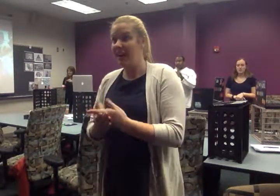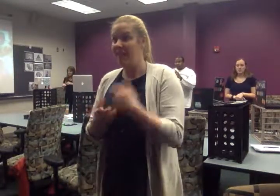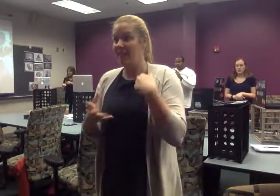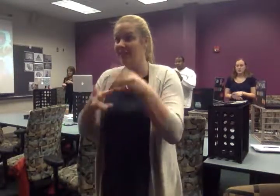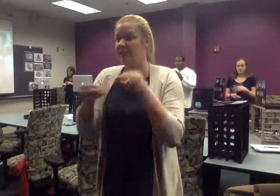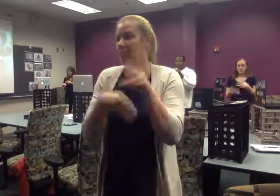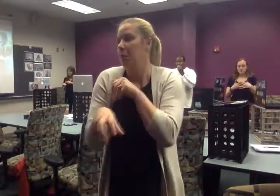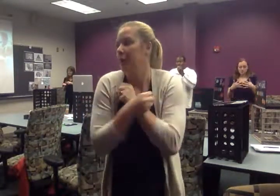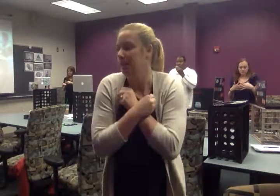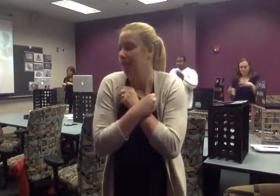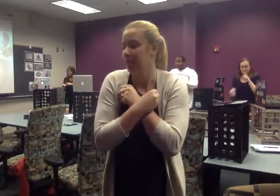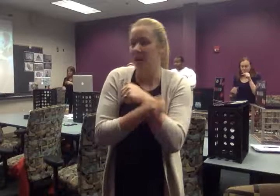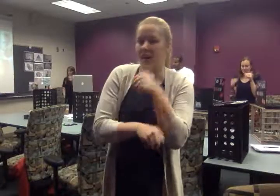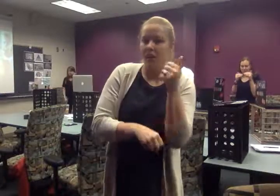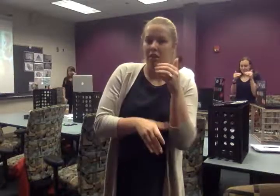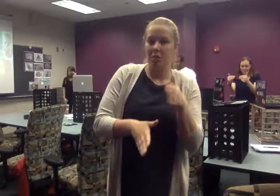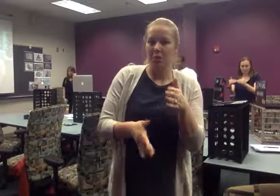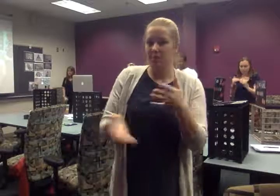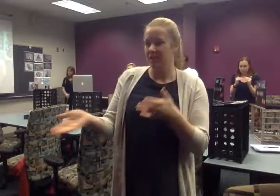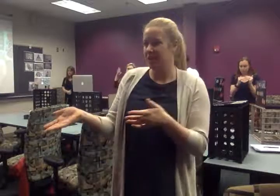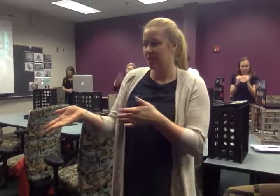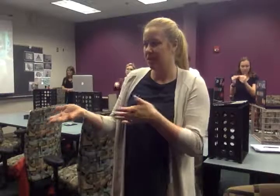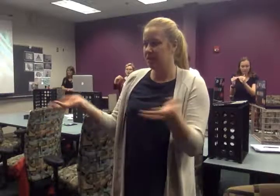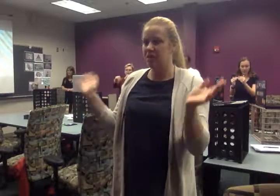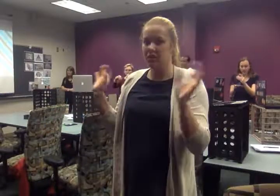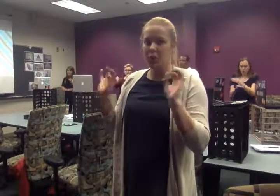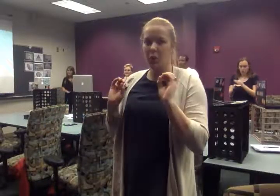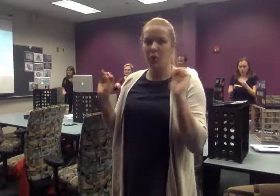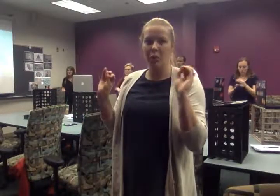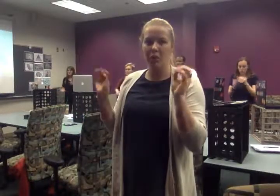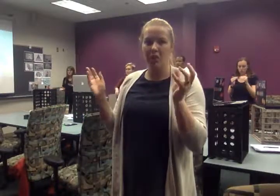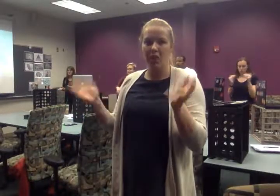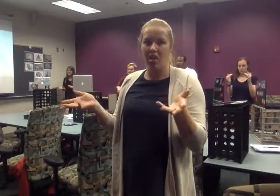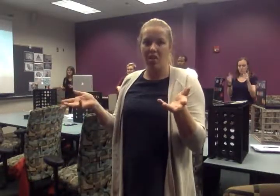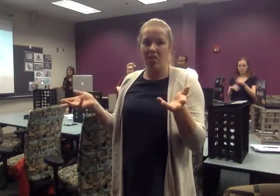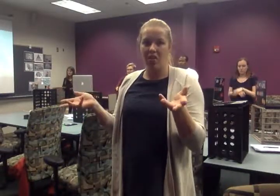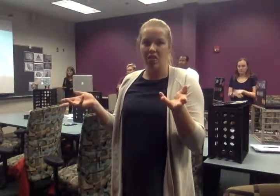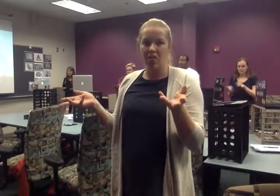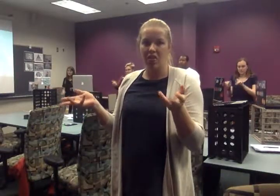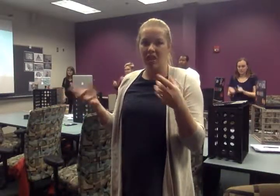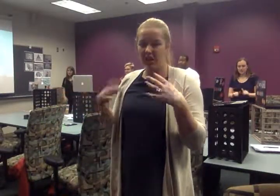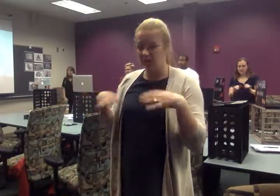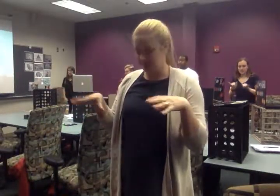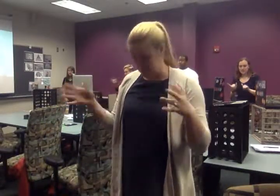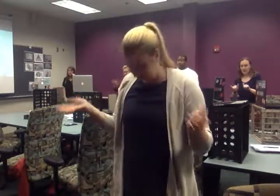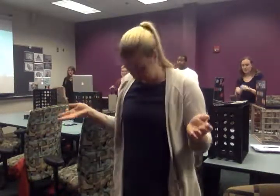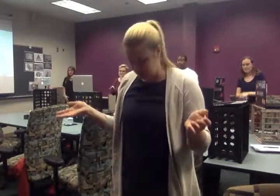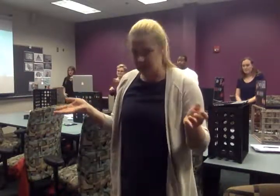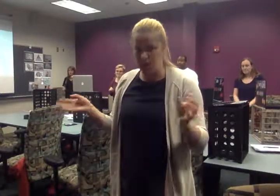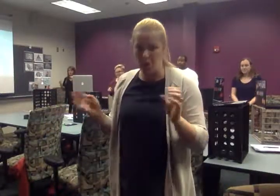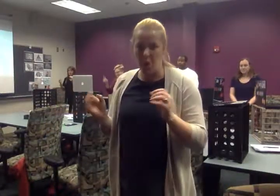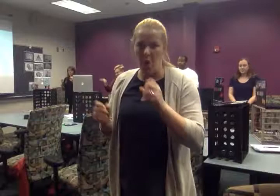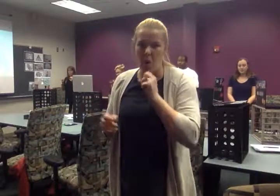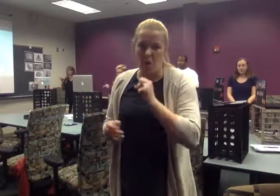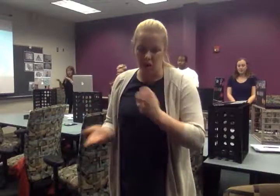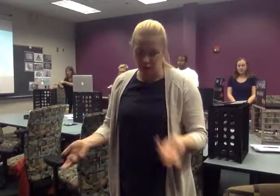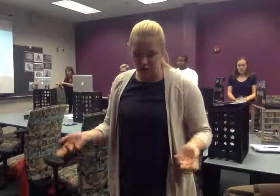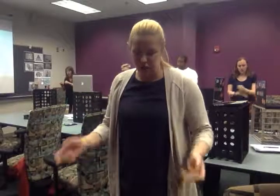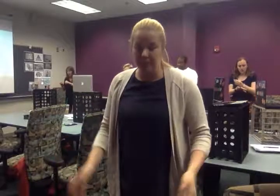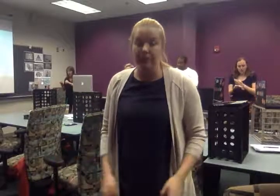they're just left dividing up, old clothes. Also, in Graeber's view, states began to encourage the use of coins because of the uncertainty of